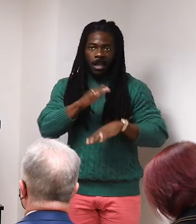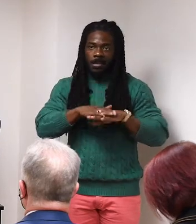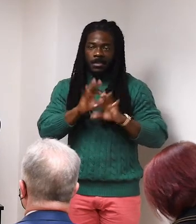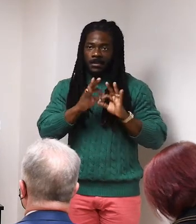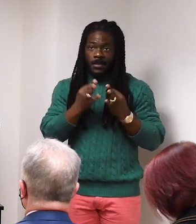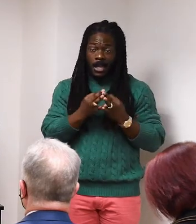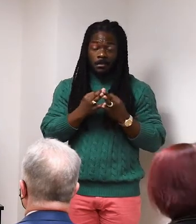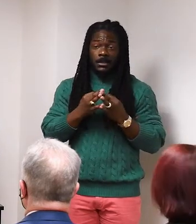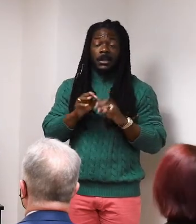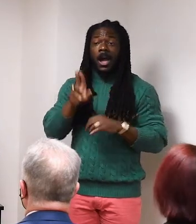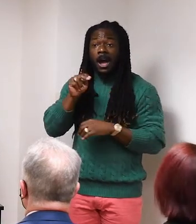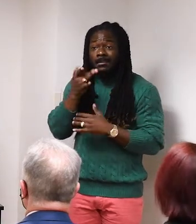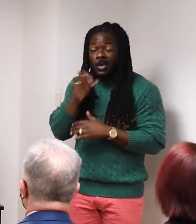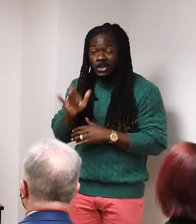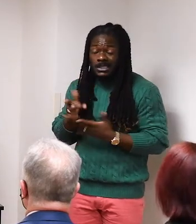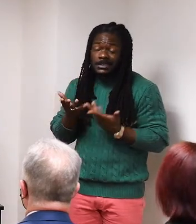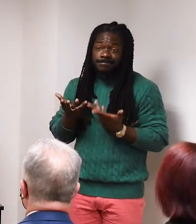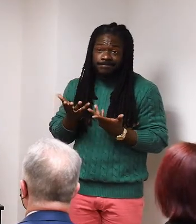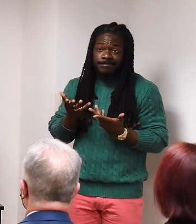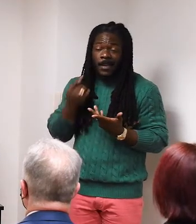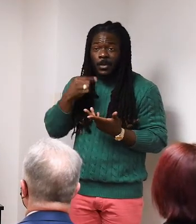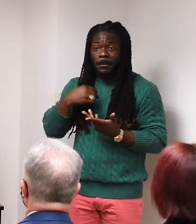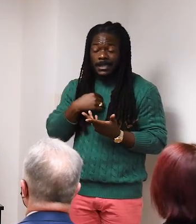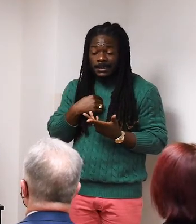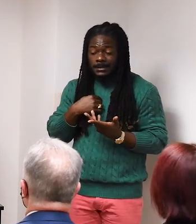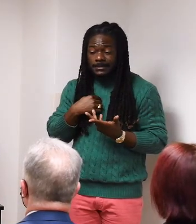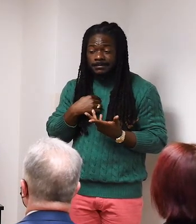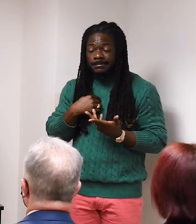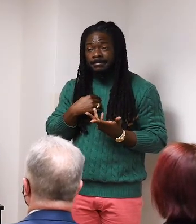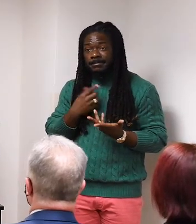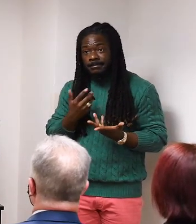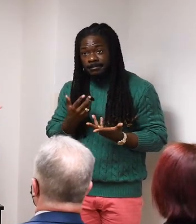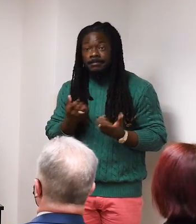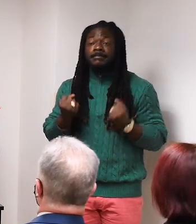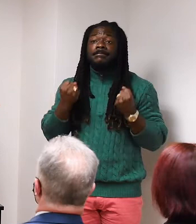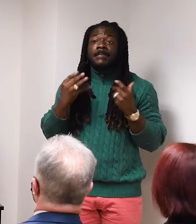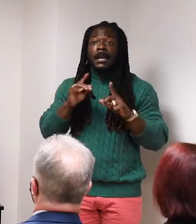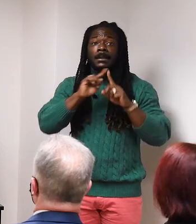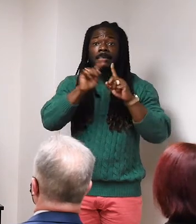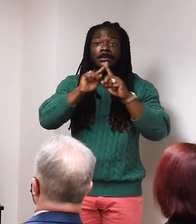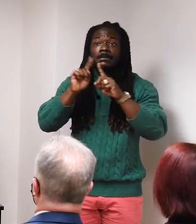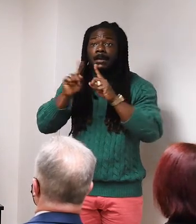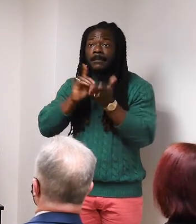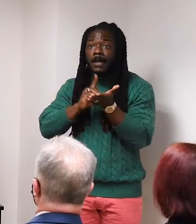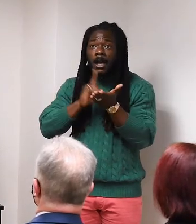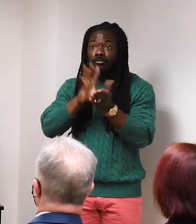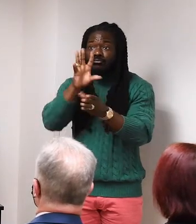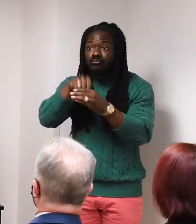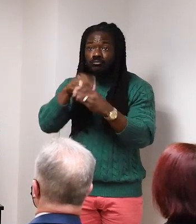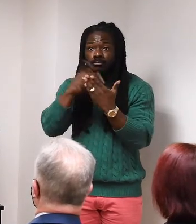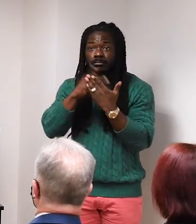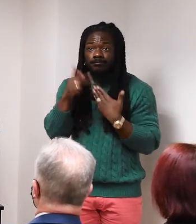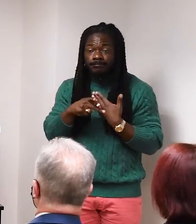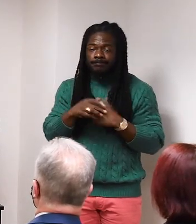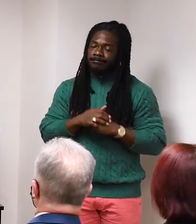What's sad for me is that not too many pediatricians are participating in the